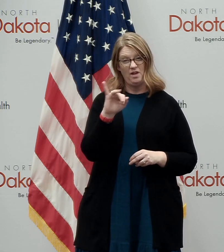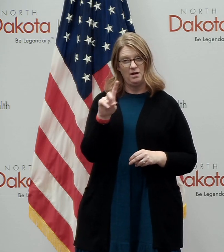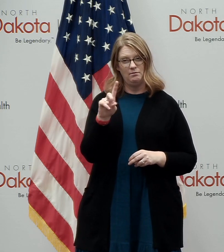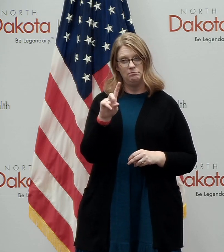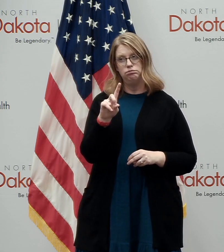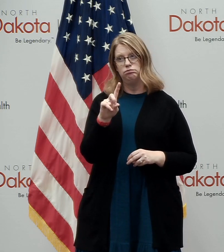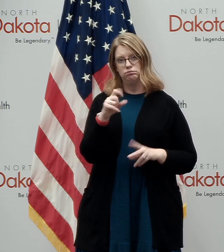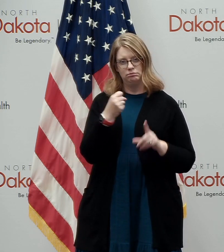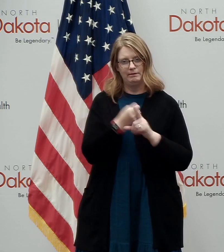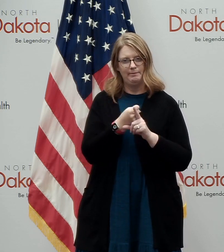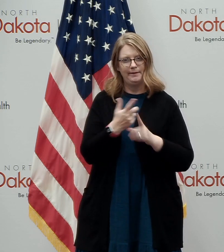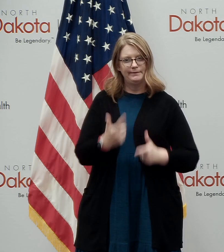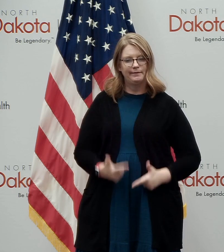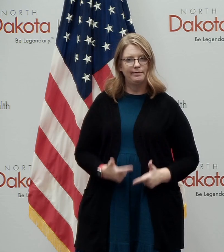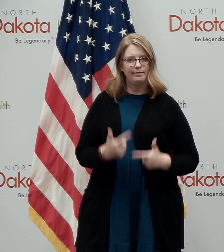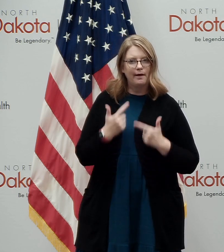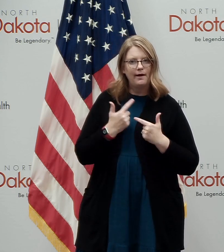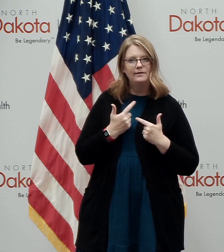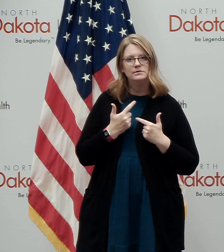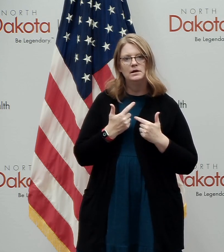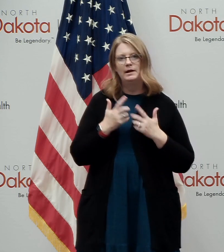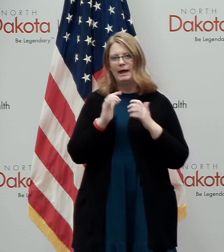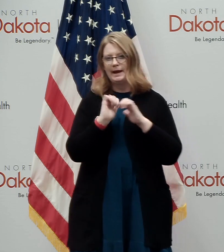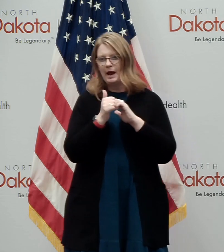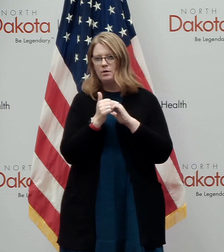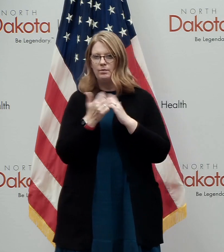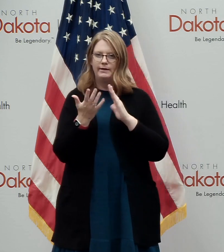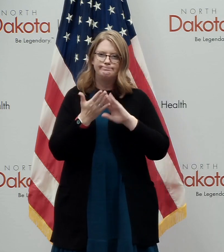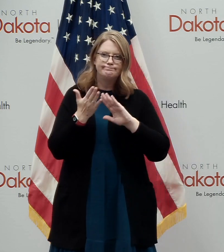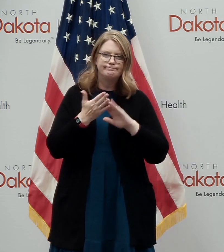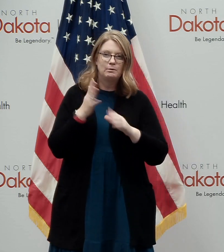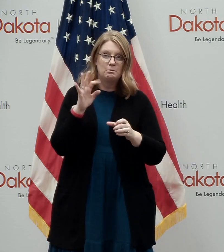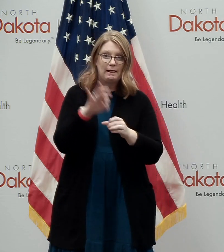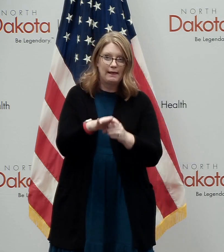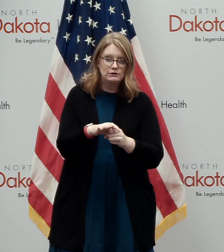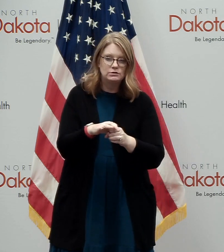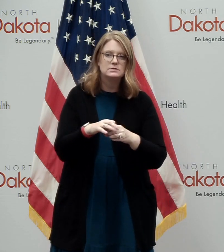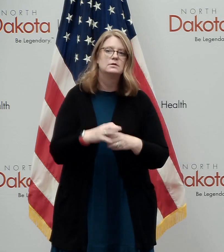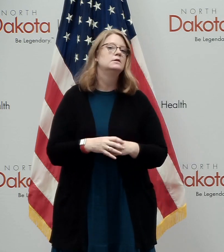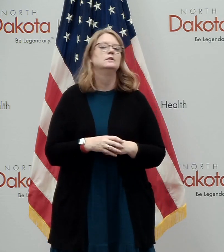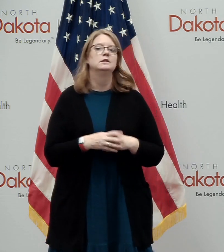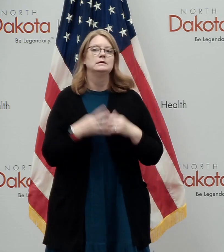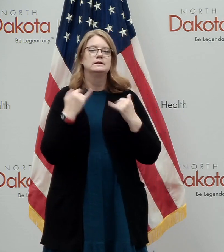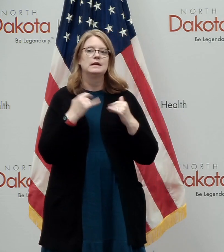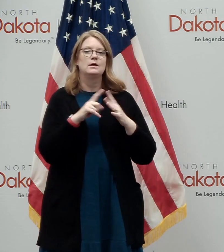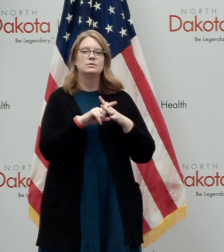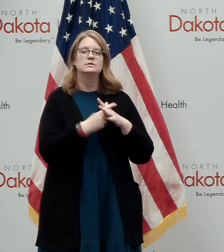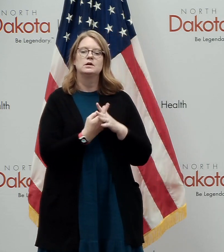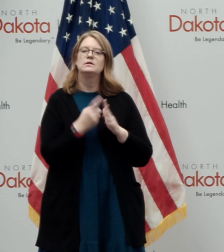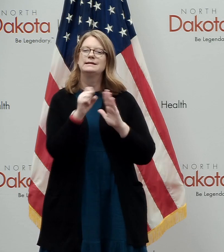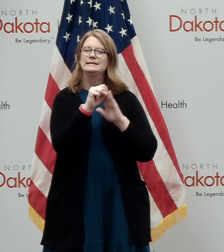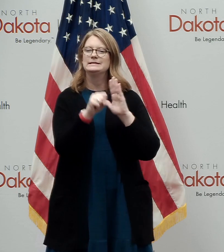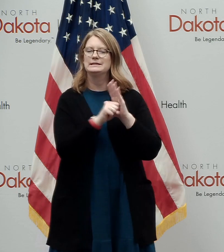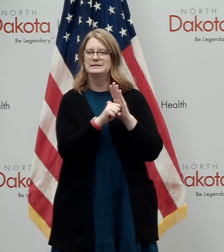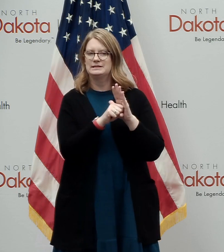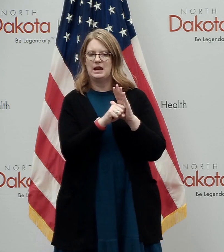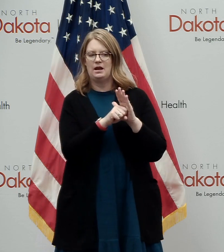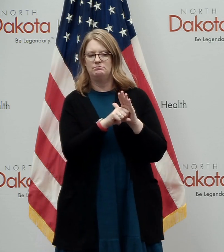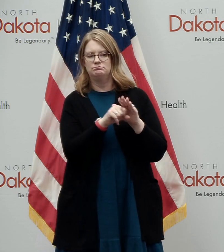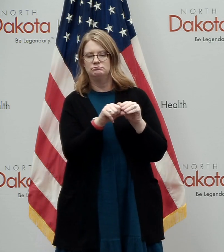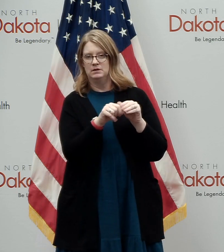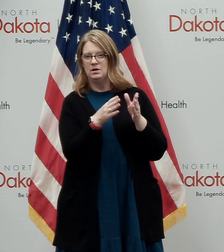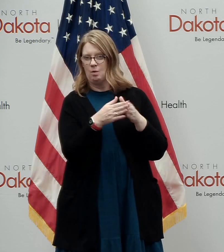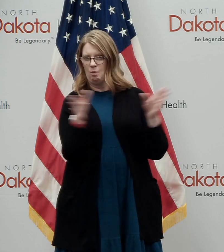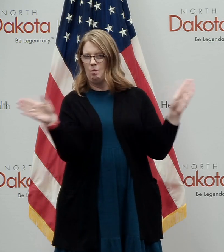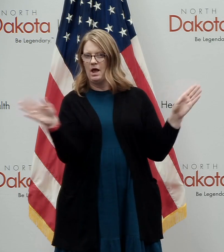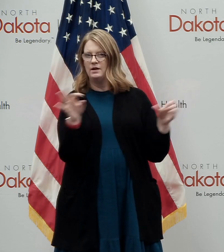and how we might do elections. And so as of today, we're launching a statewide voter outreach campaign